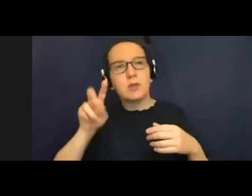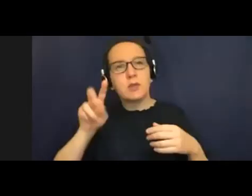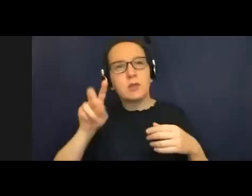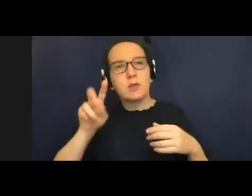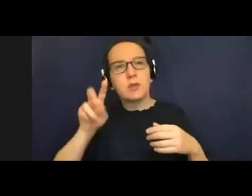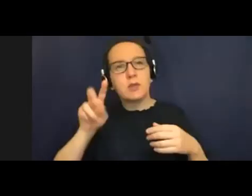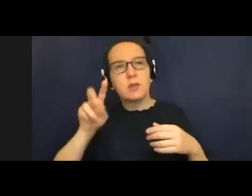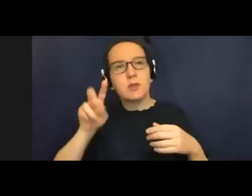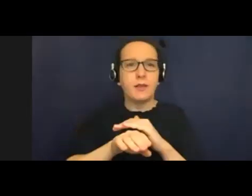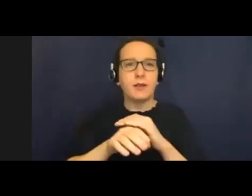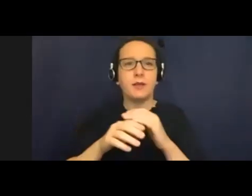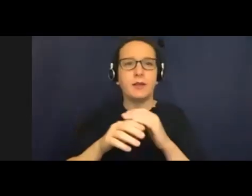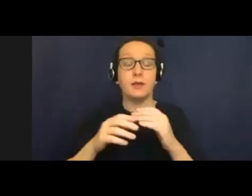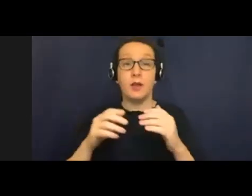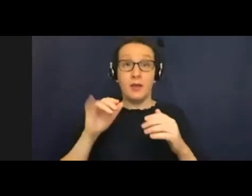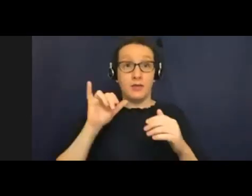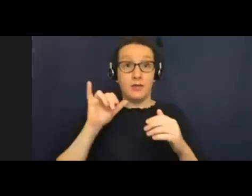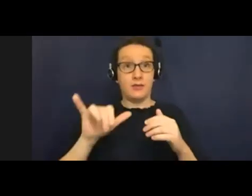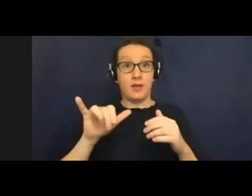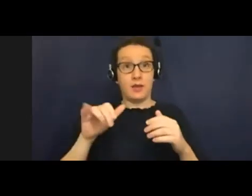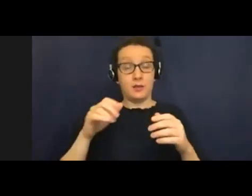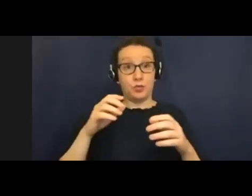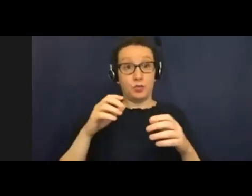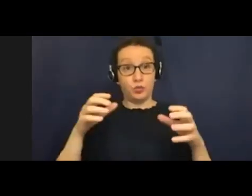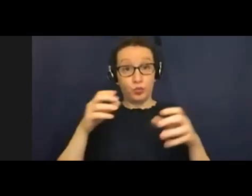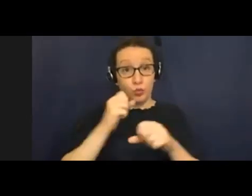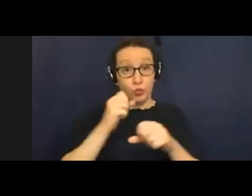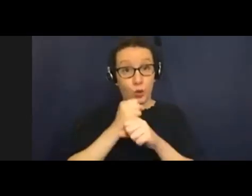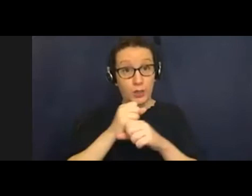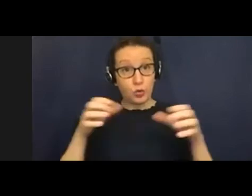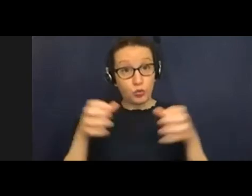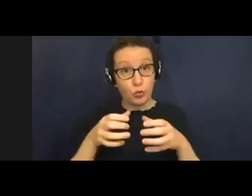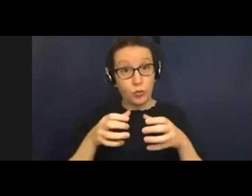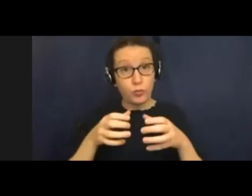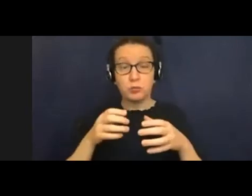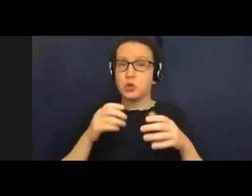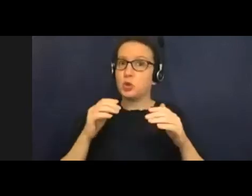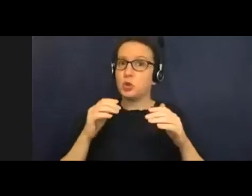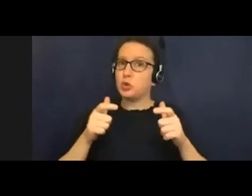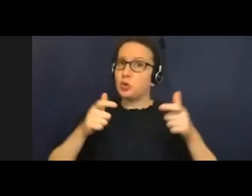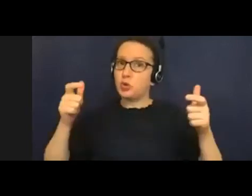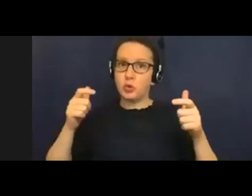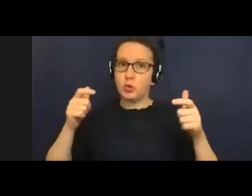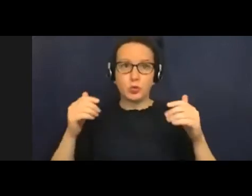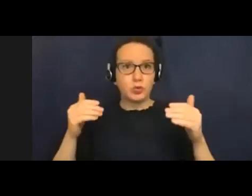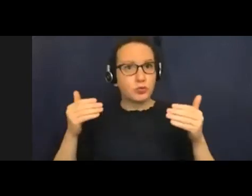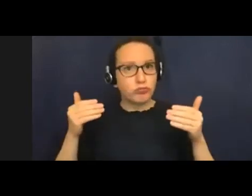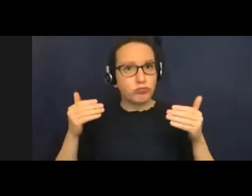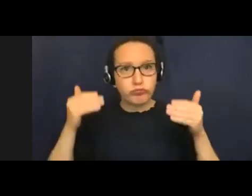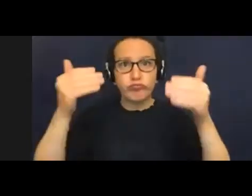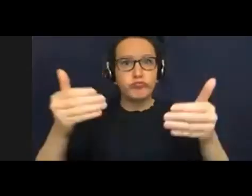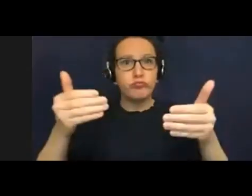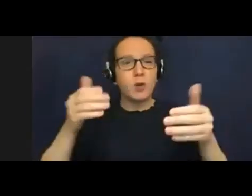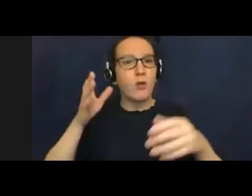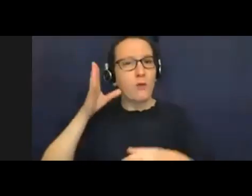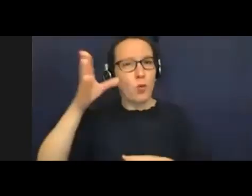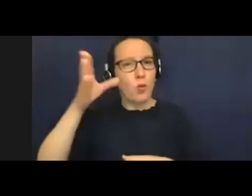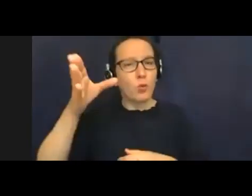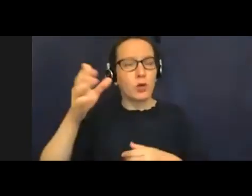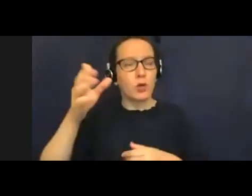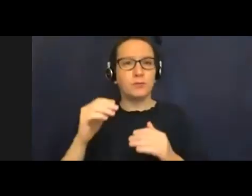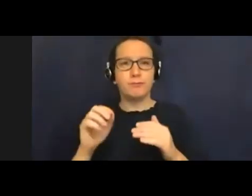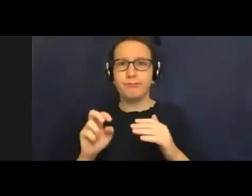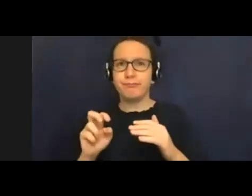It's a huge step forward, and it gives us opportunity to work more systematically and provide